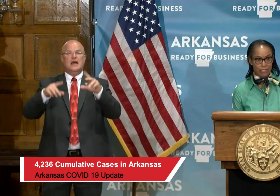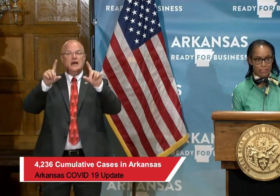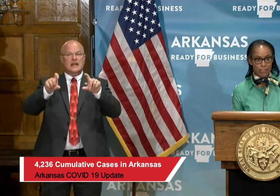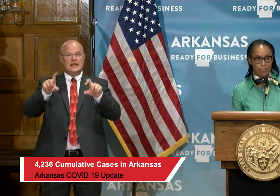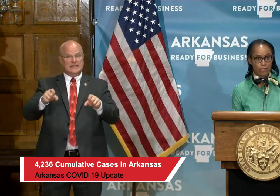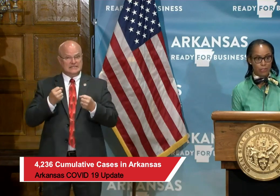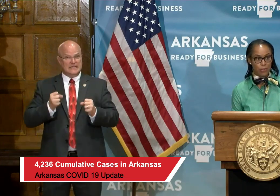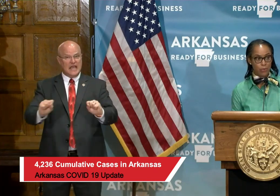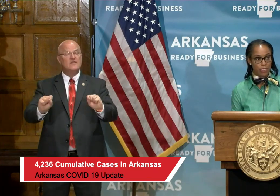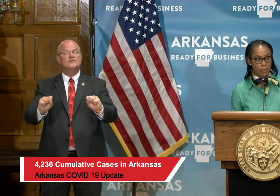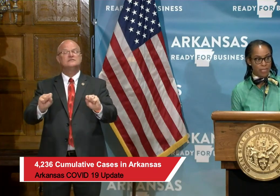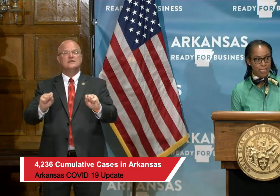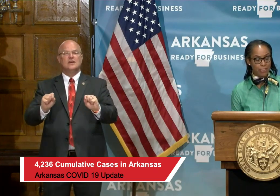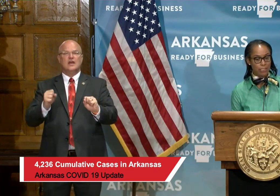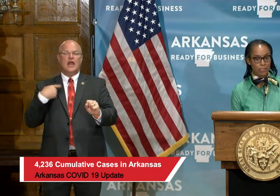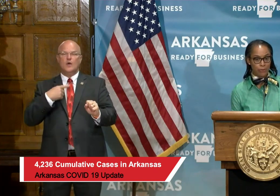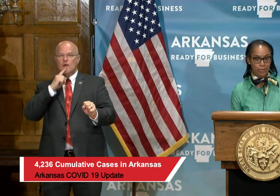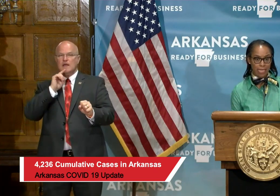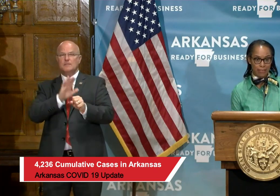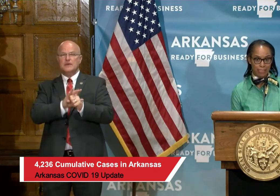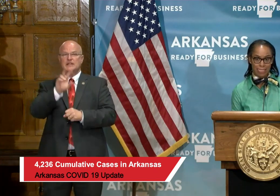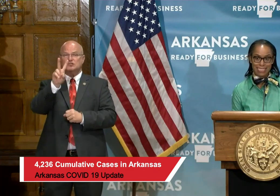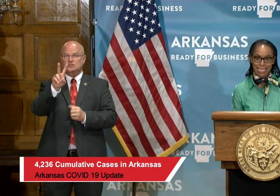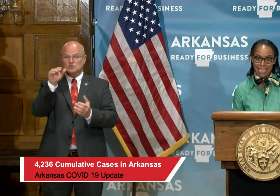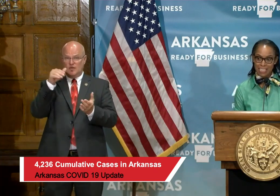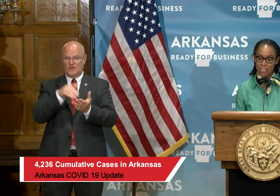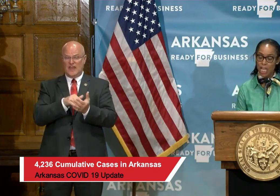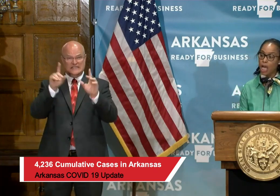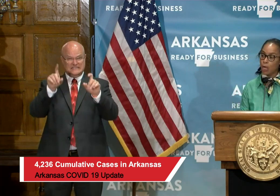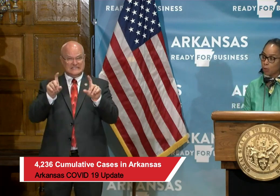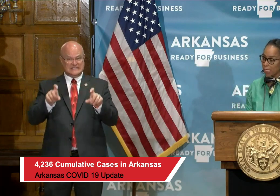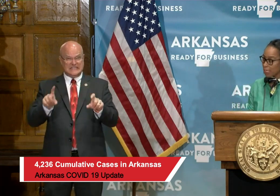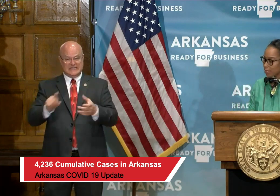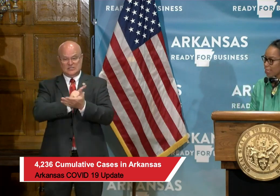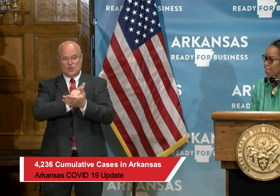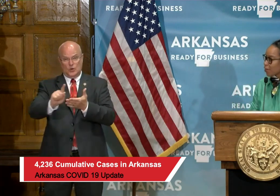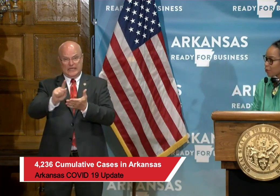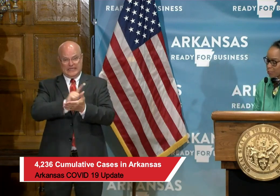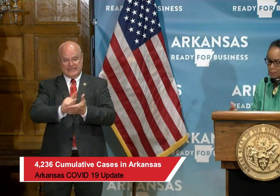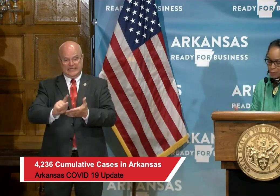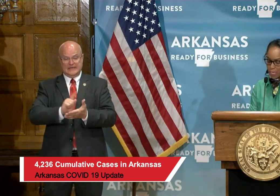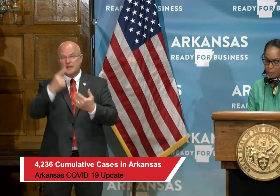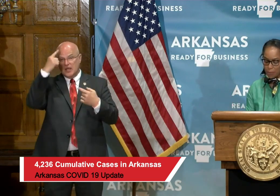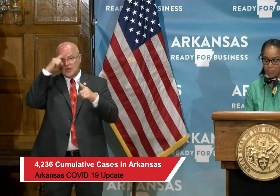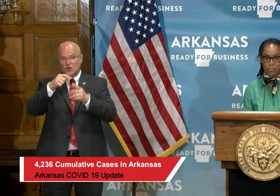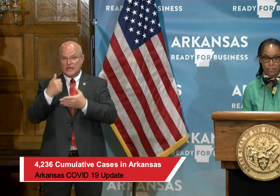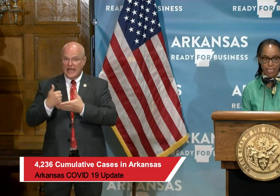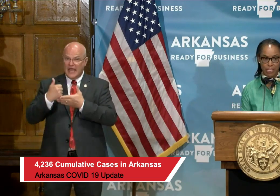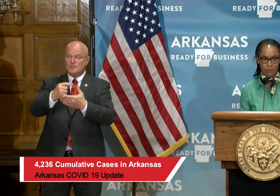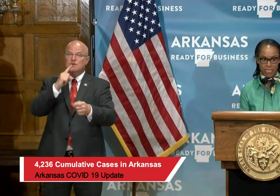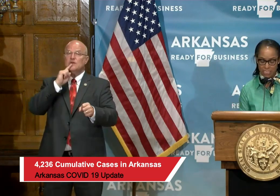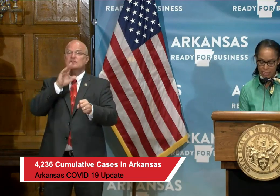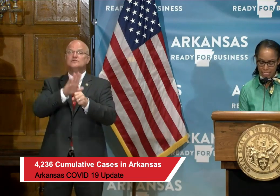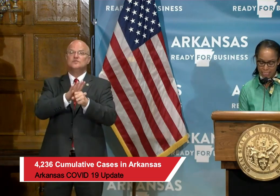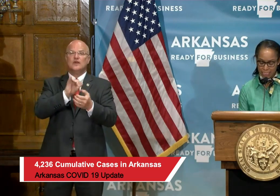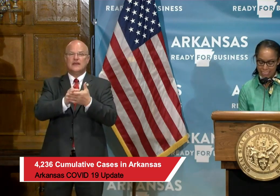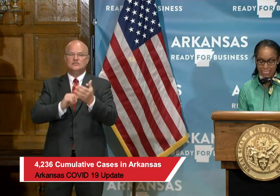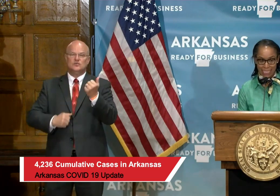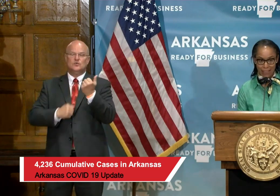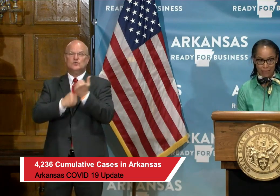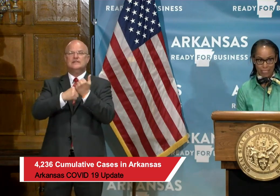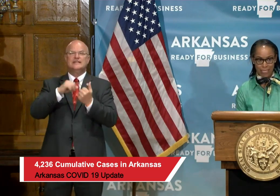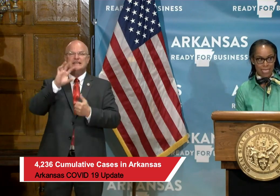testing efforts we're committing to 2,000 tests a week in order to help you ensure that you reach